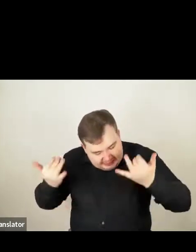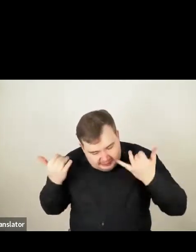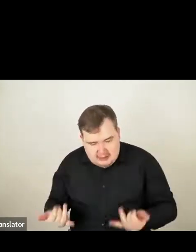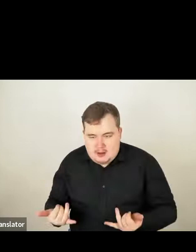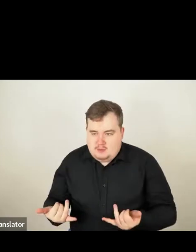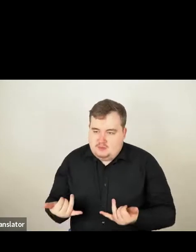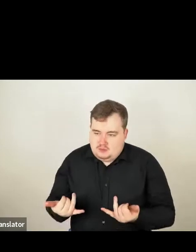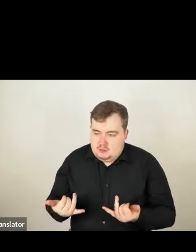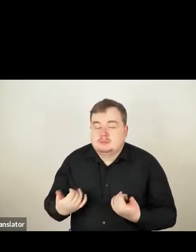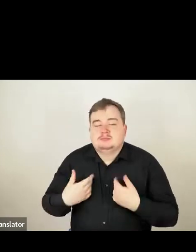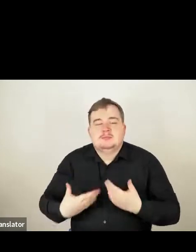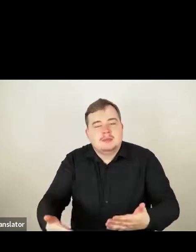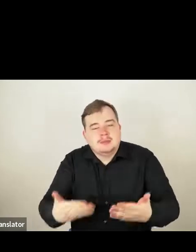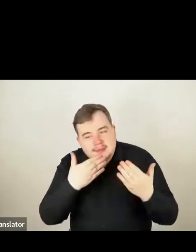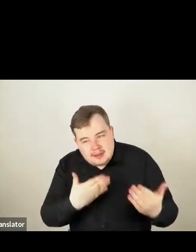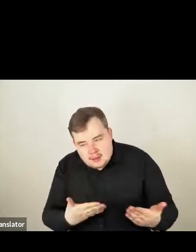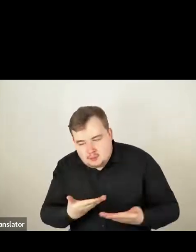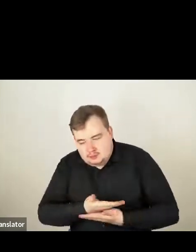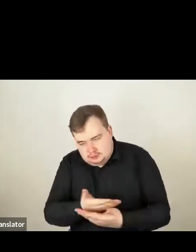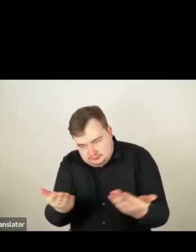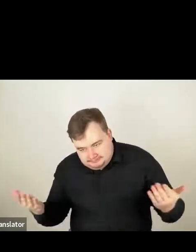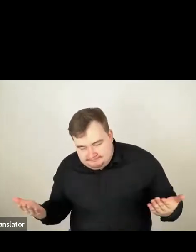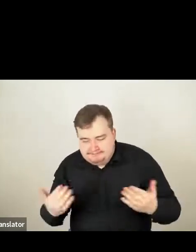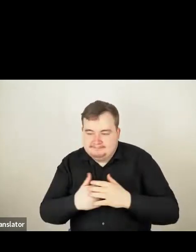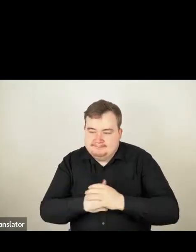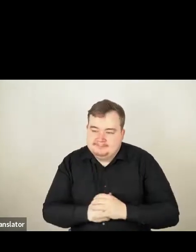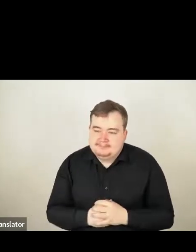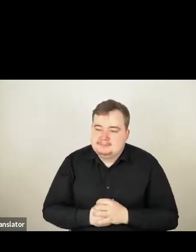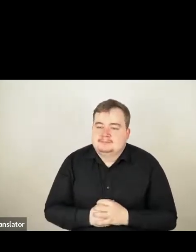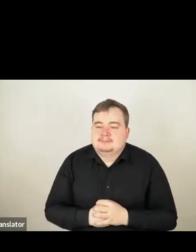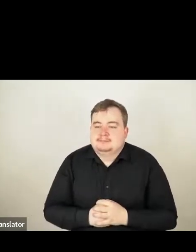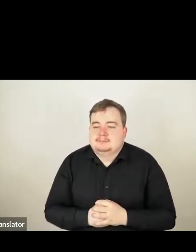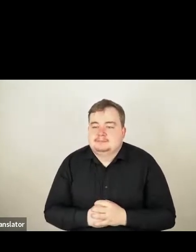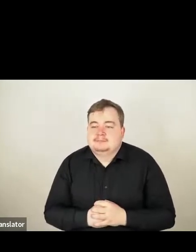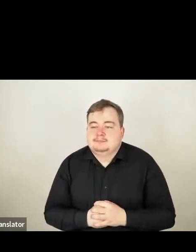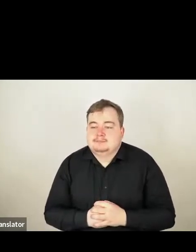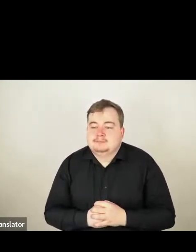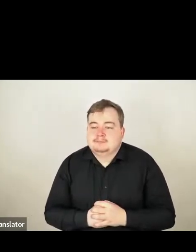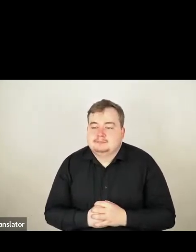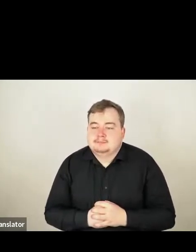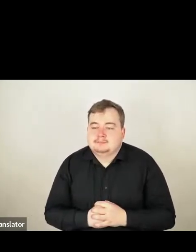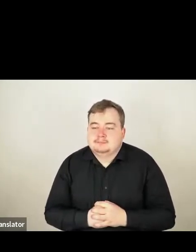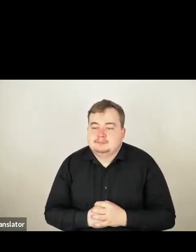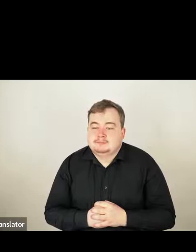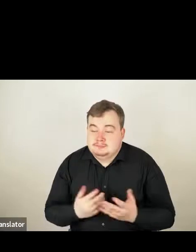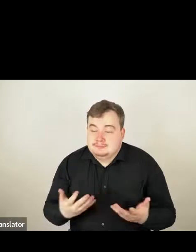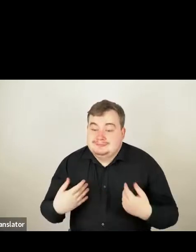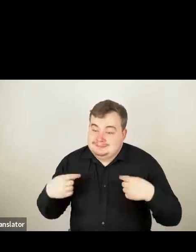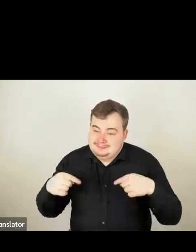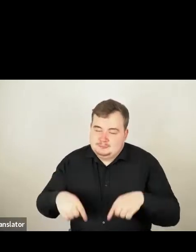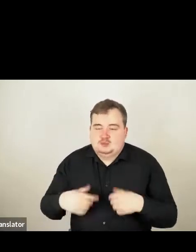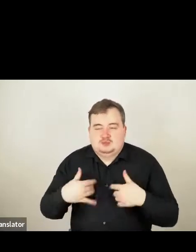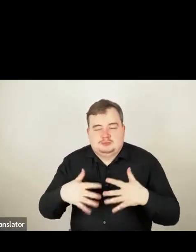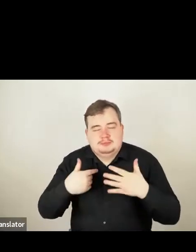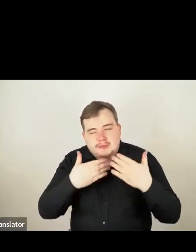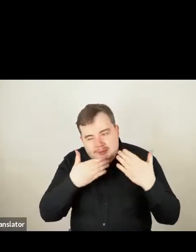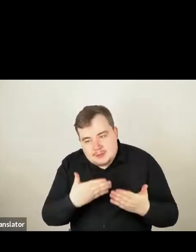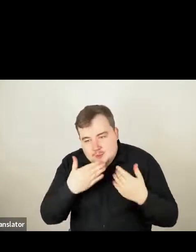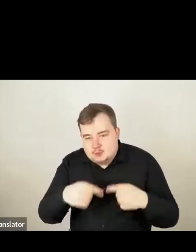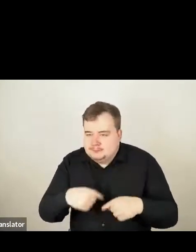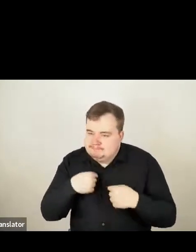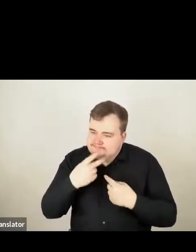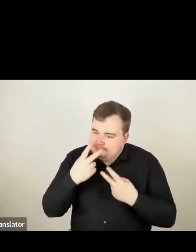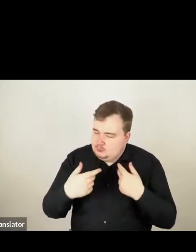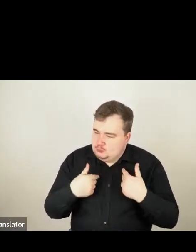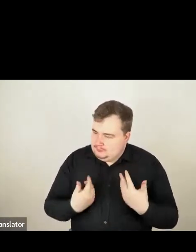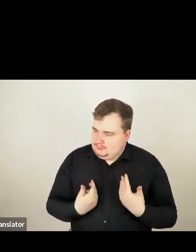OSCE ODIHR. Thank you for keeping this event together. I'm really impressed for all the work you